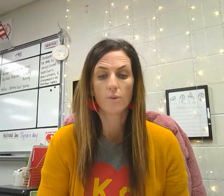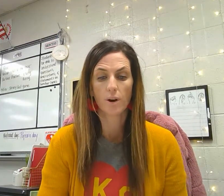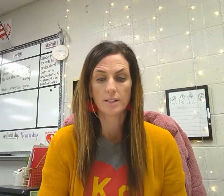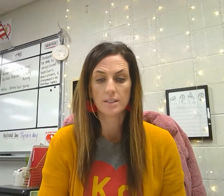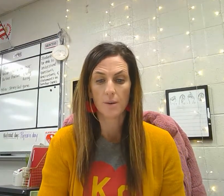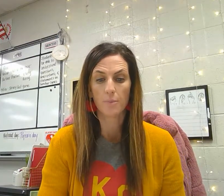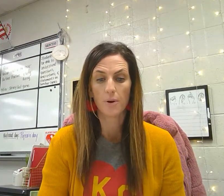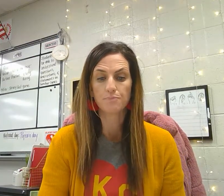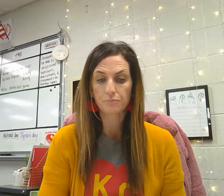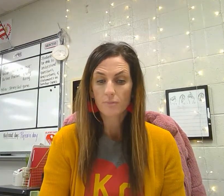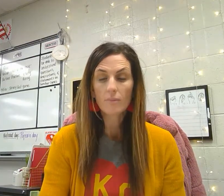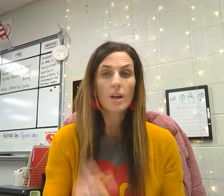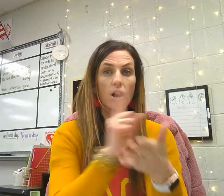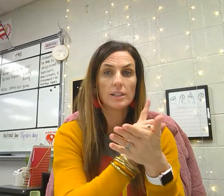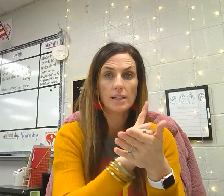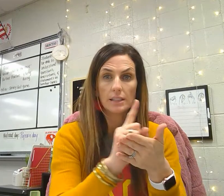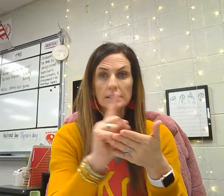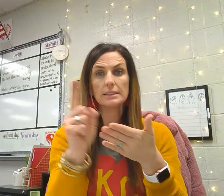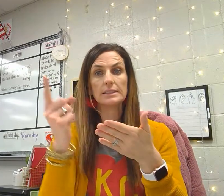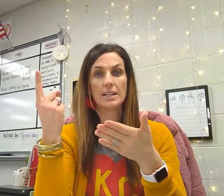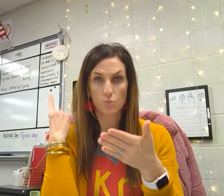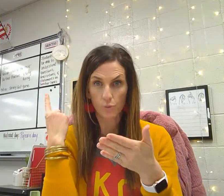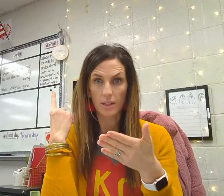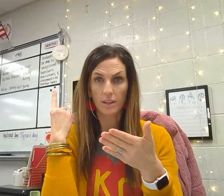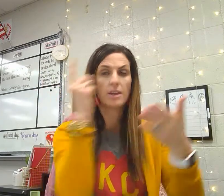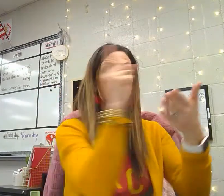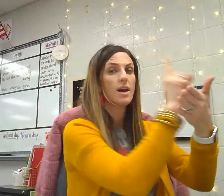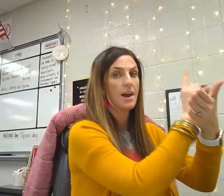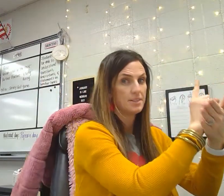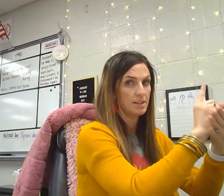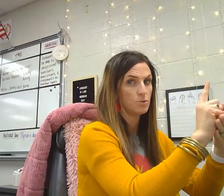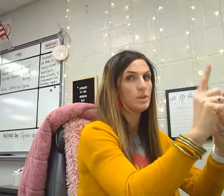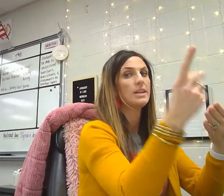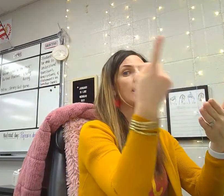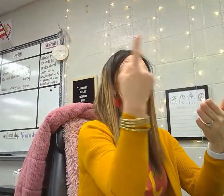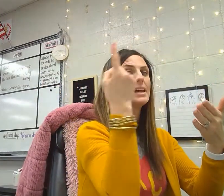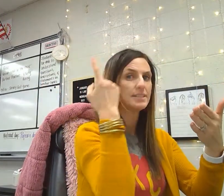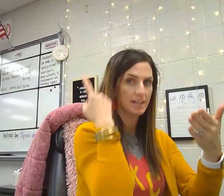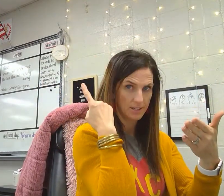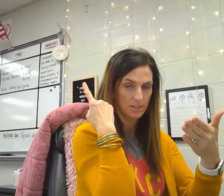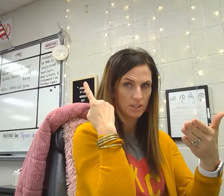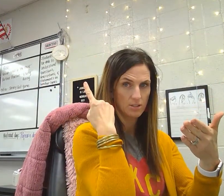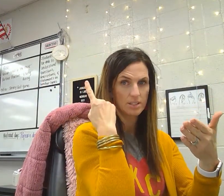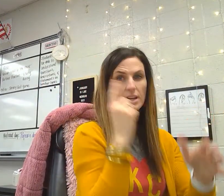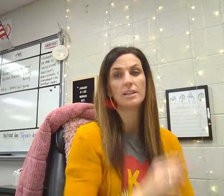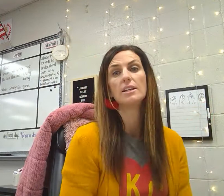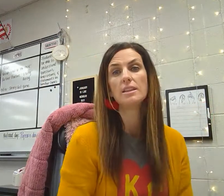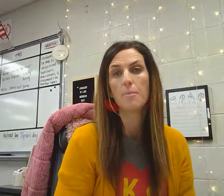For example, on last week, I signed week and I continued the sign in the